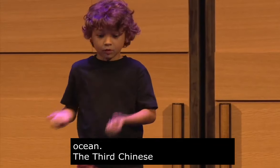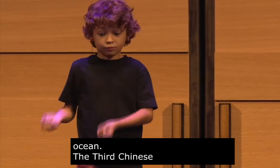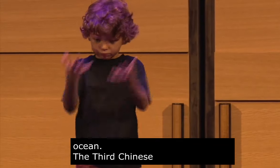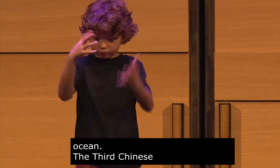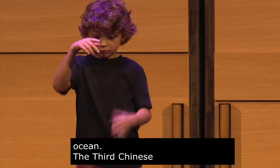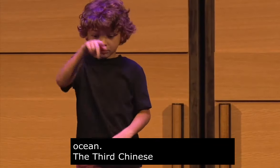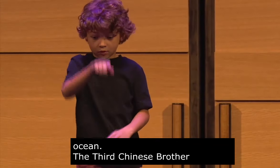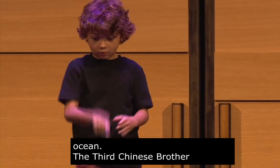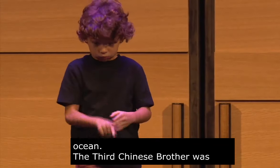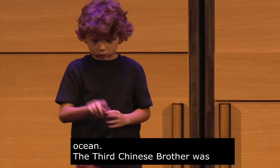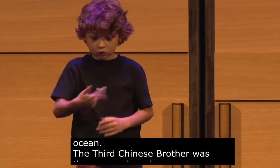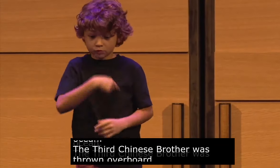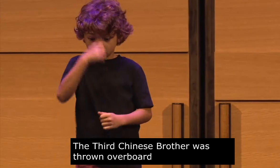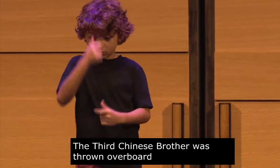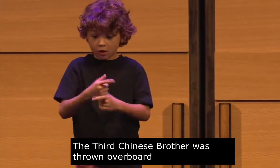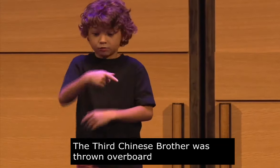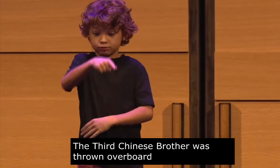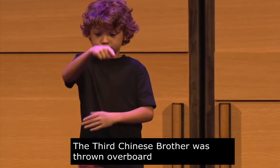The third Chinese brother was thrown overboard.